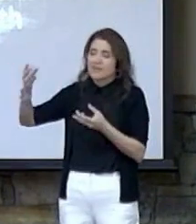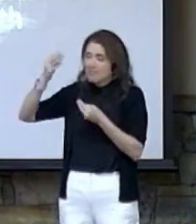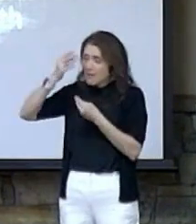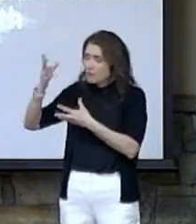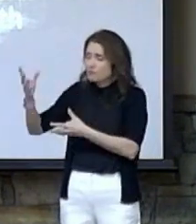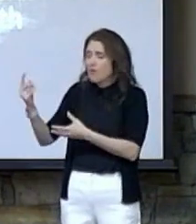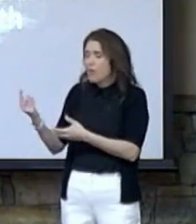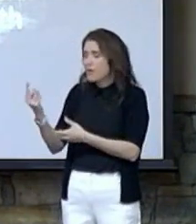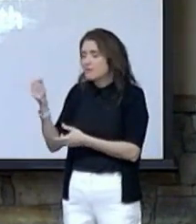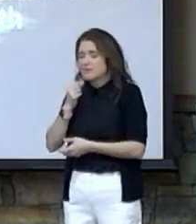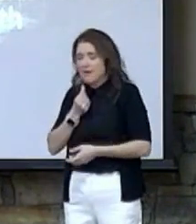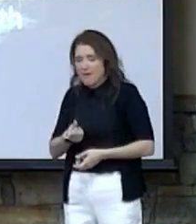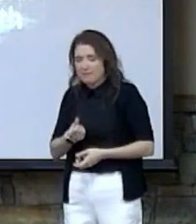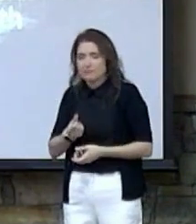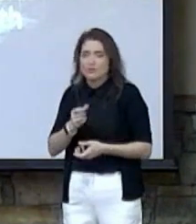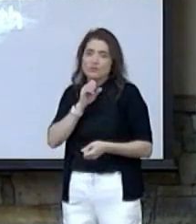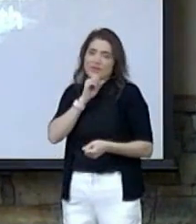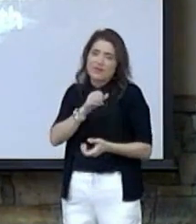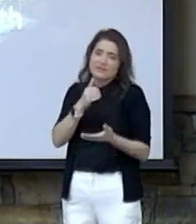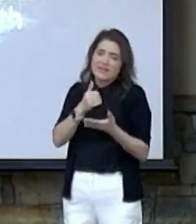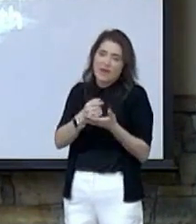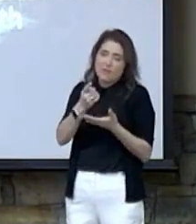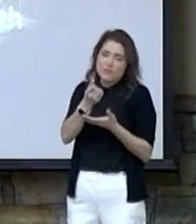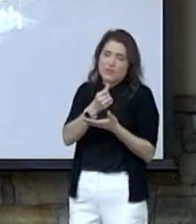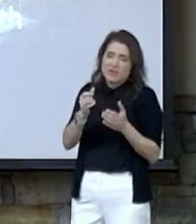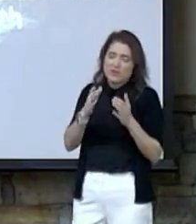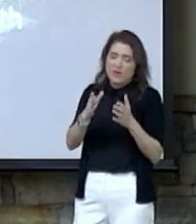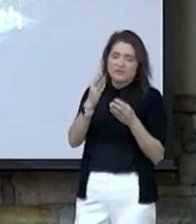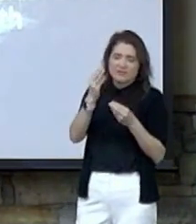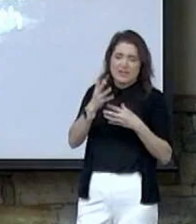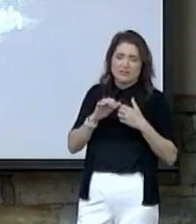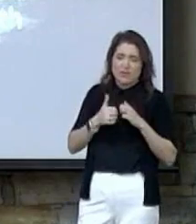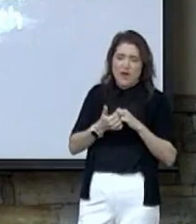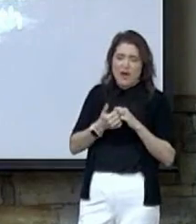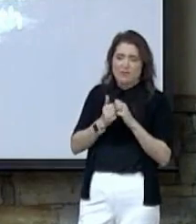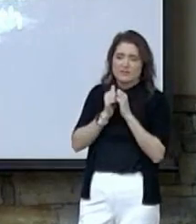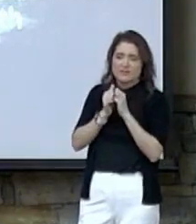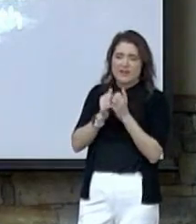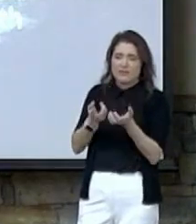you're not alone, we'd love to help you in any way that we can. Just let us know how, while together we stand and sing.